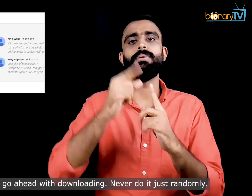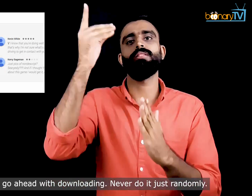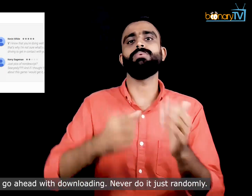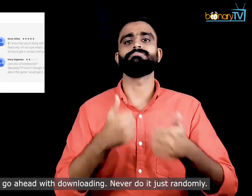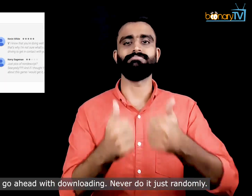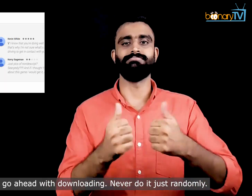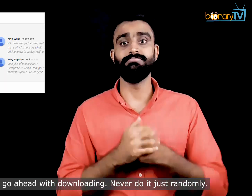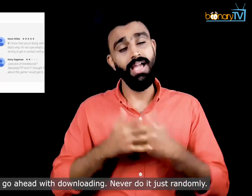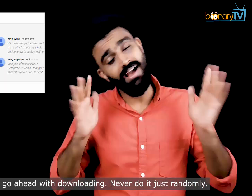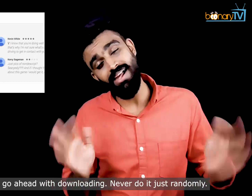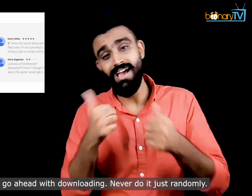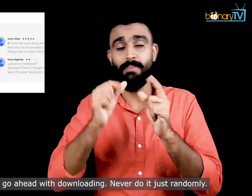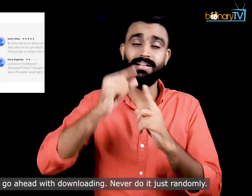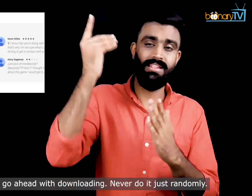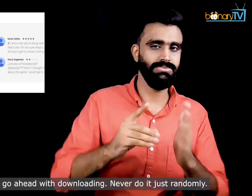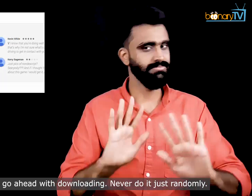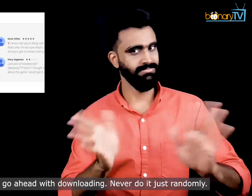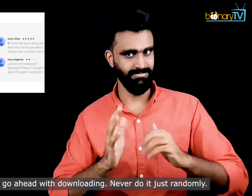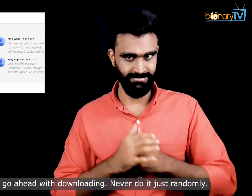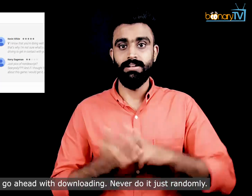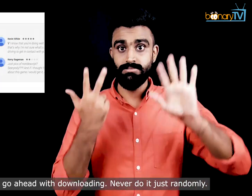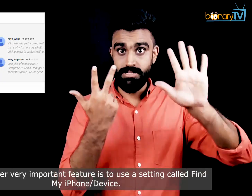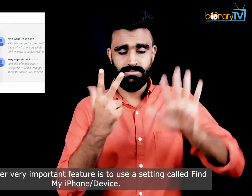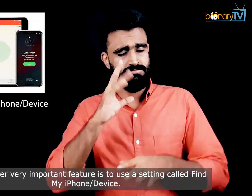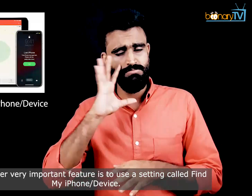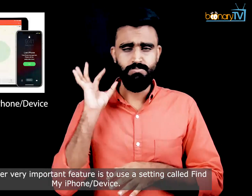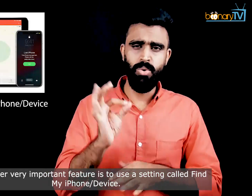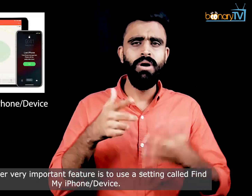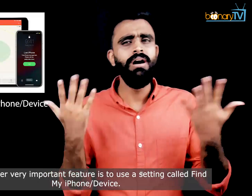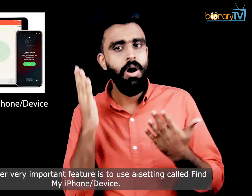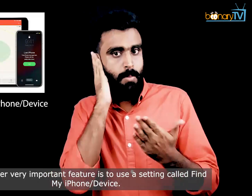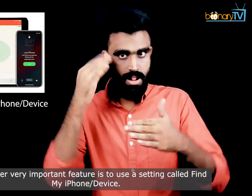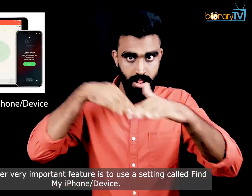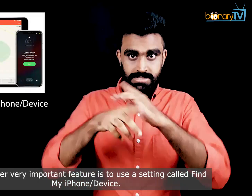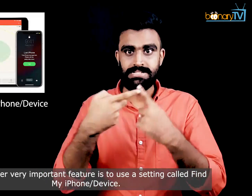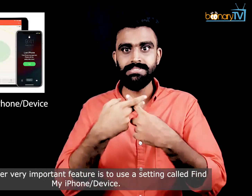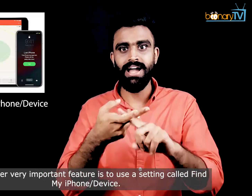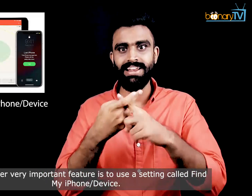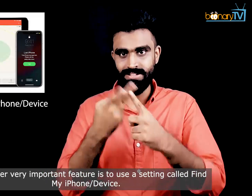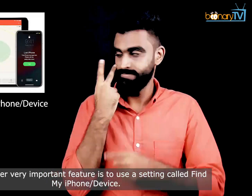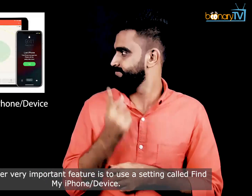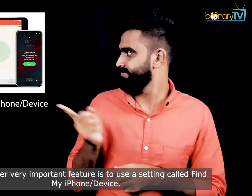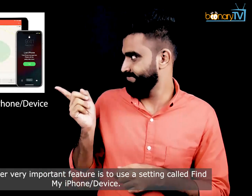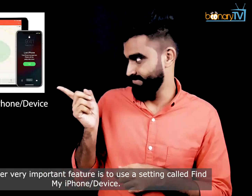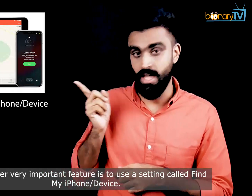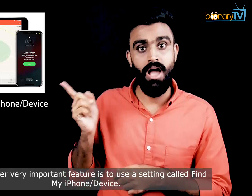downloading. Never do it just randomly. Number 8. Another very important feature is to use a setting